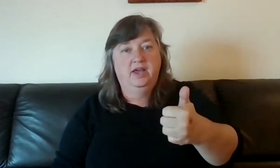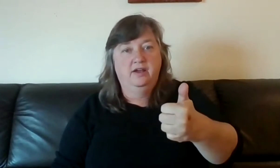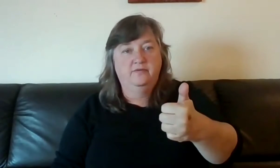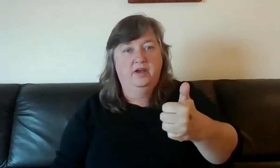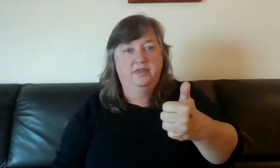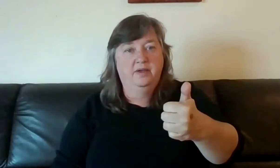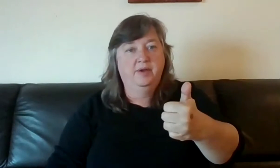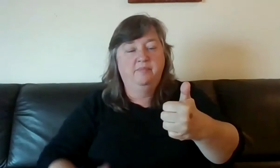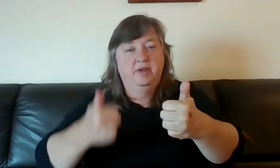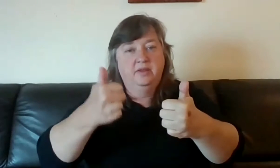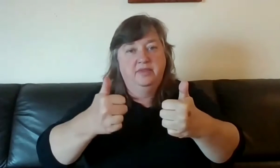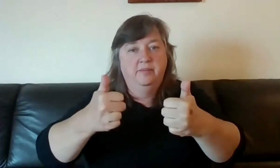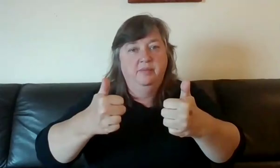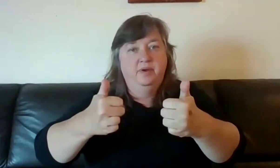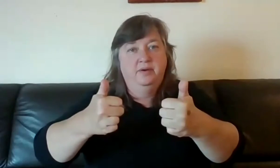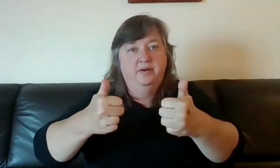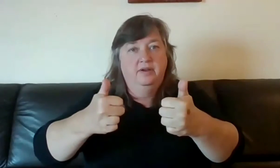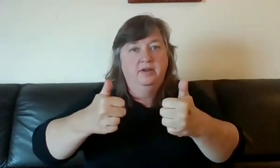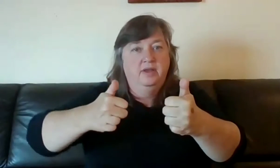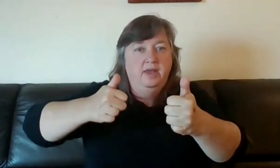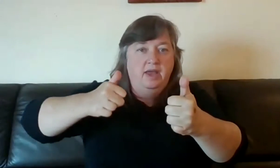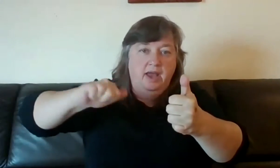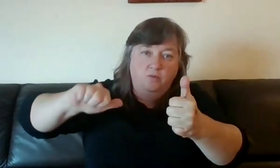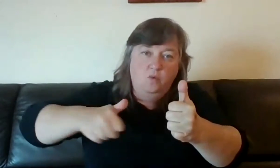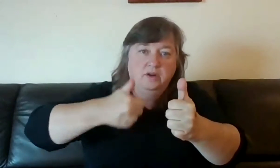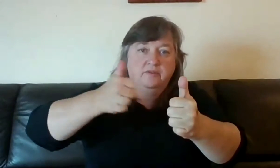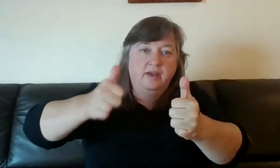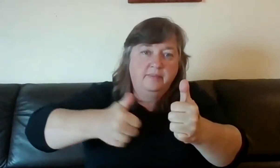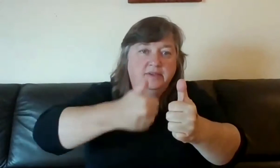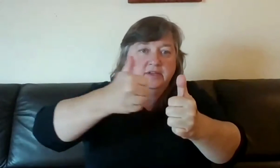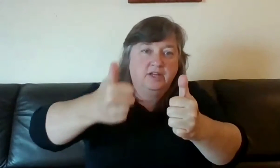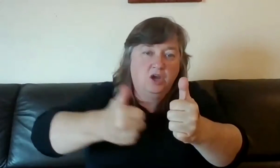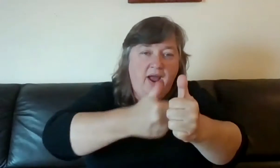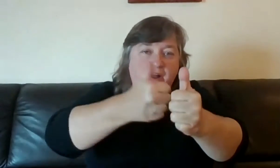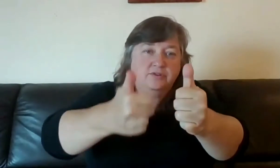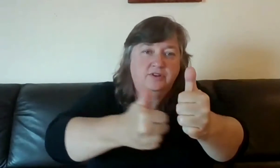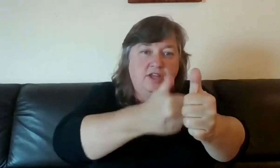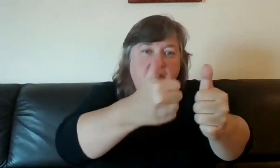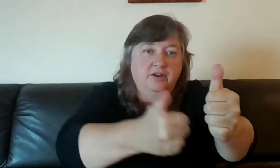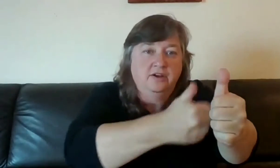have a thumb up and a thumb up, and one of them is going to go after the other.